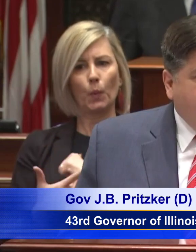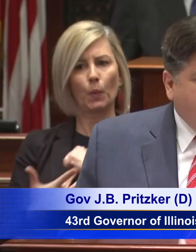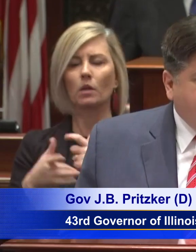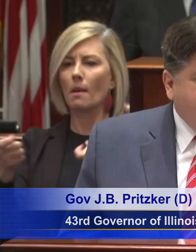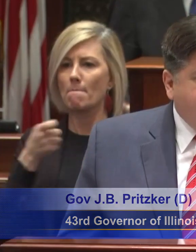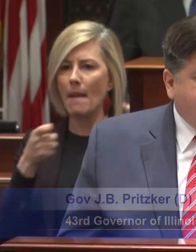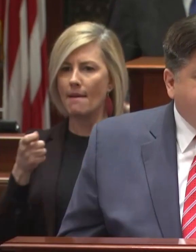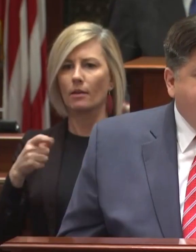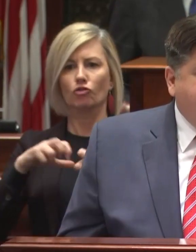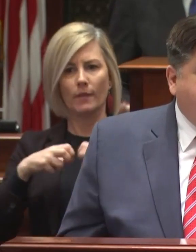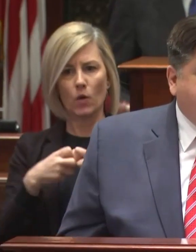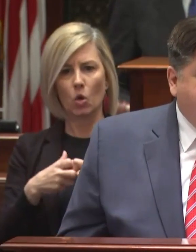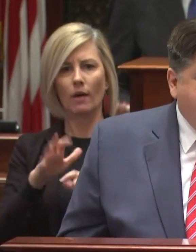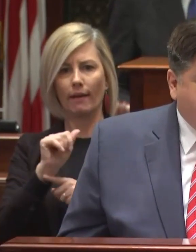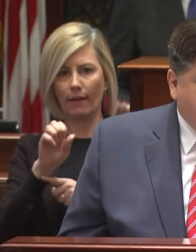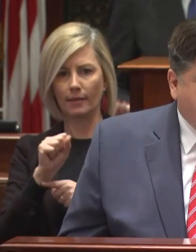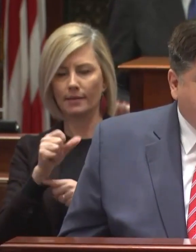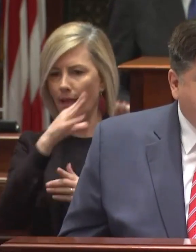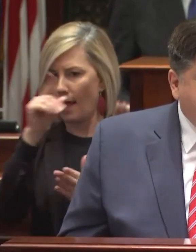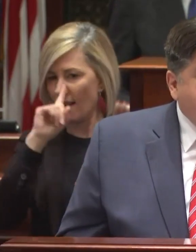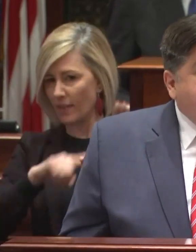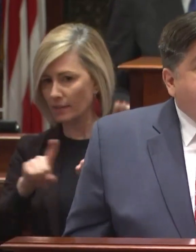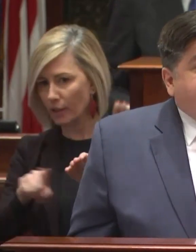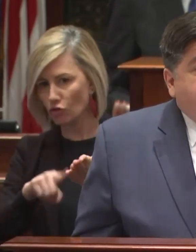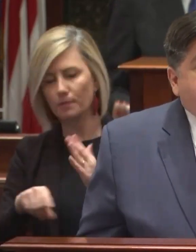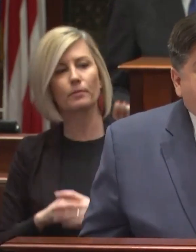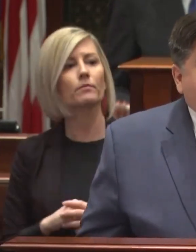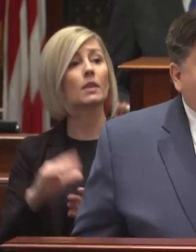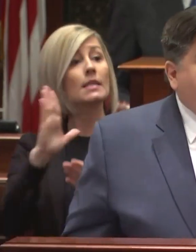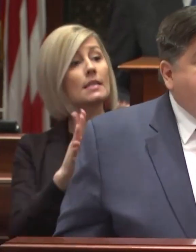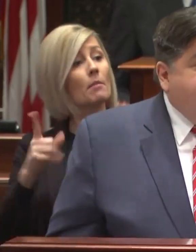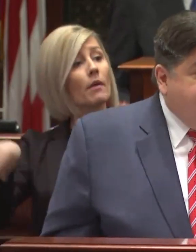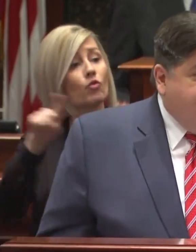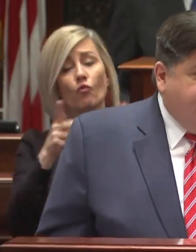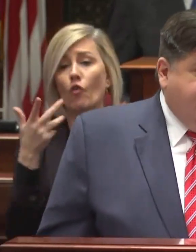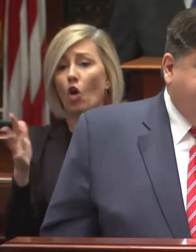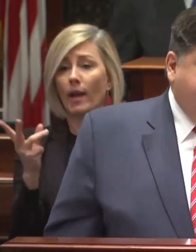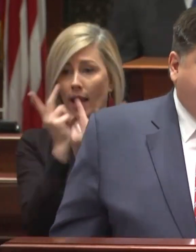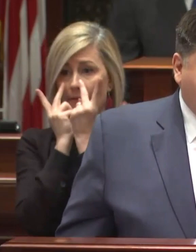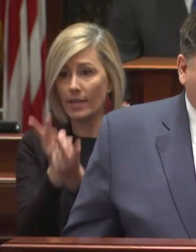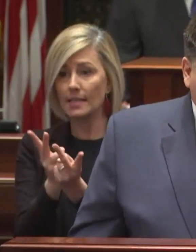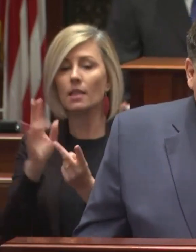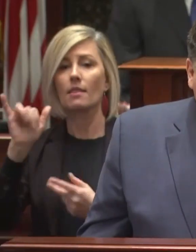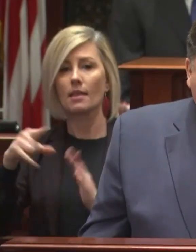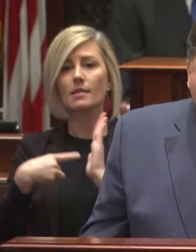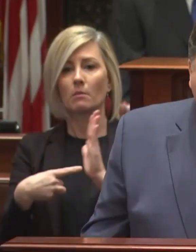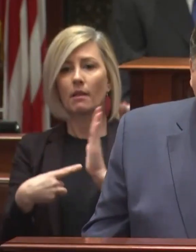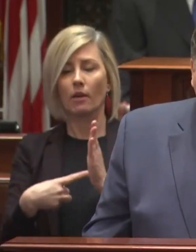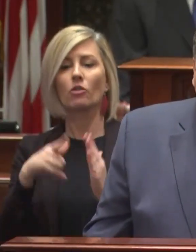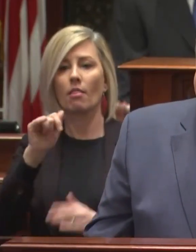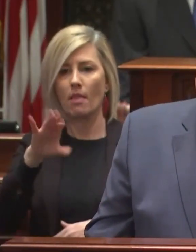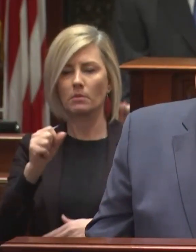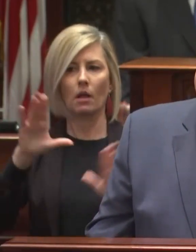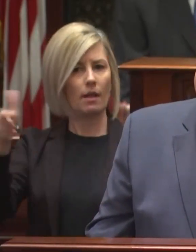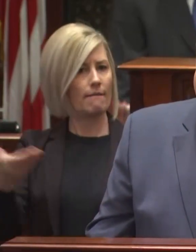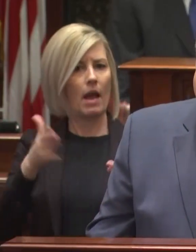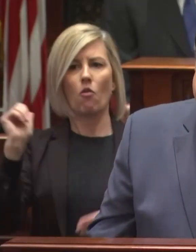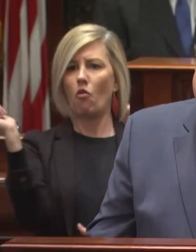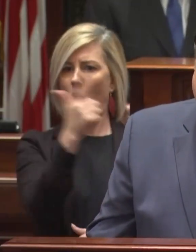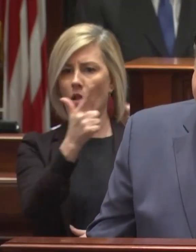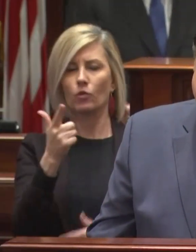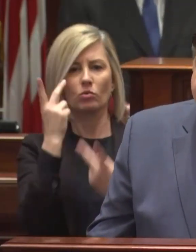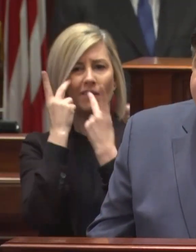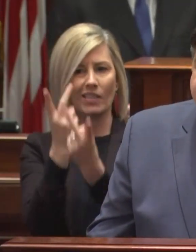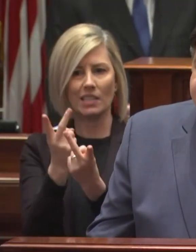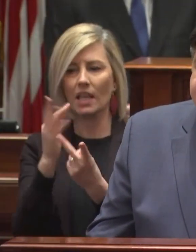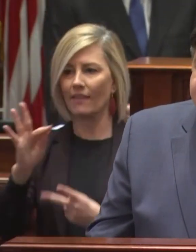manage difficult cases and investigations. Some of you have already visited these simulation labs, and I invite all of you to do